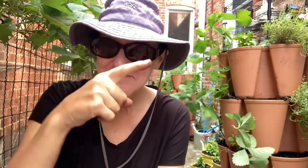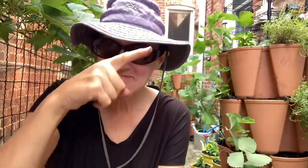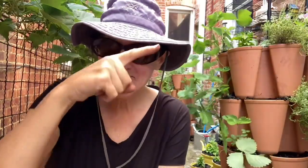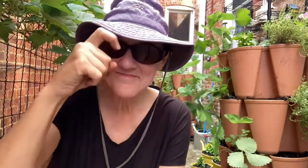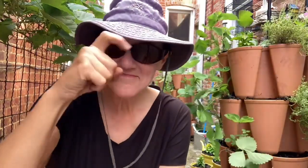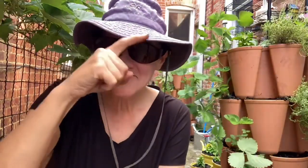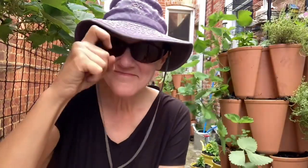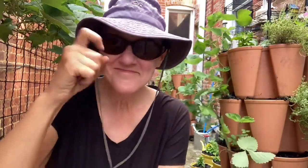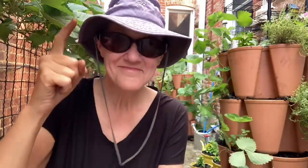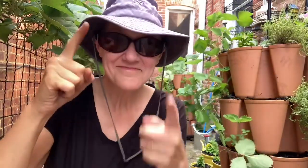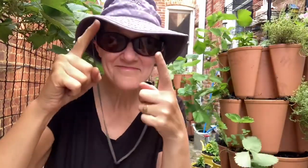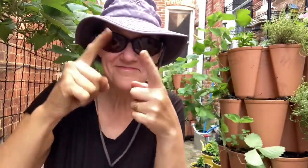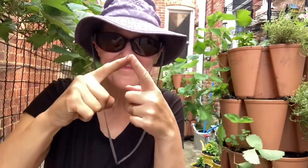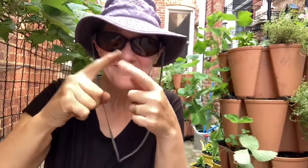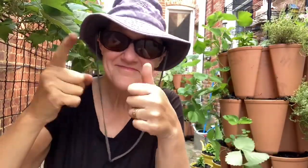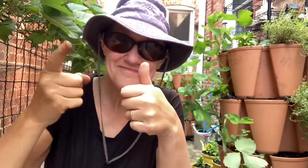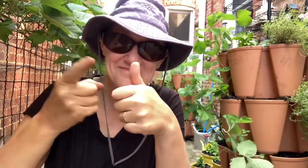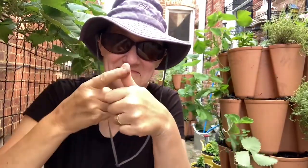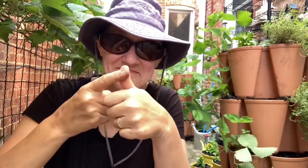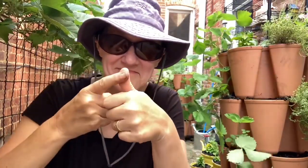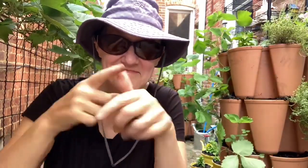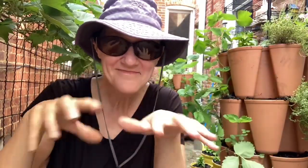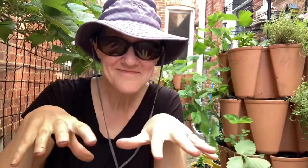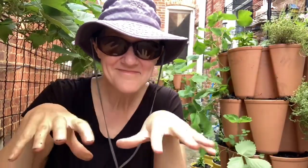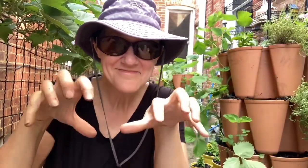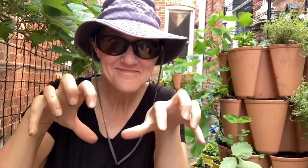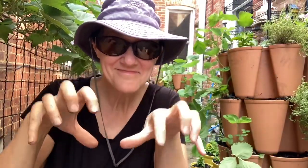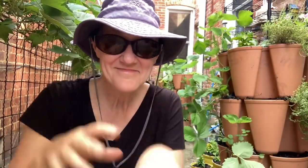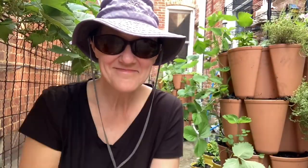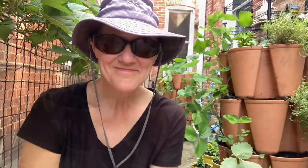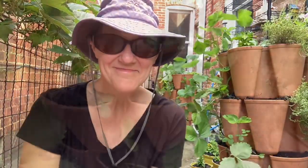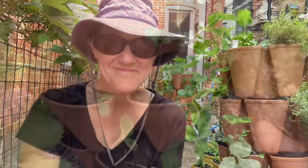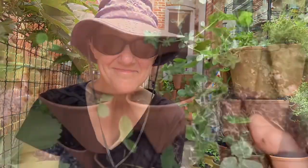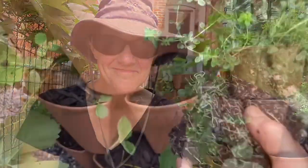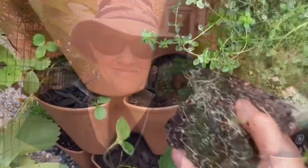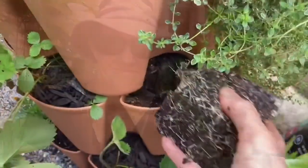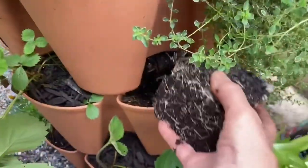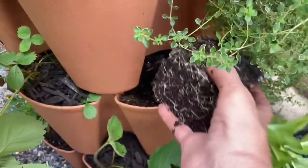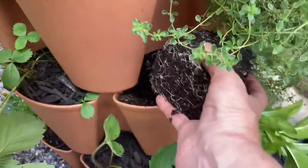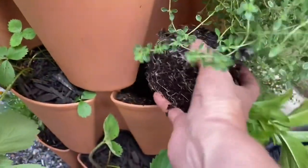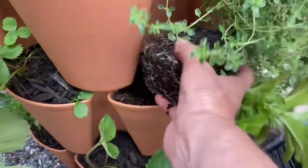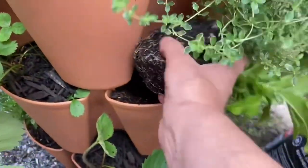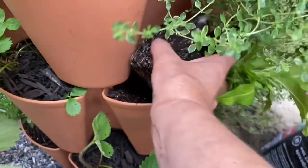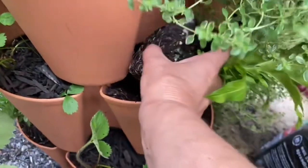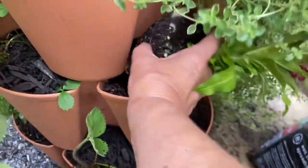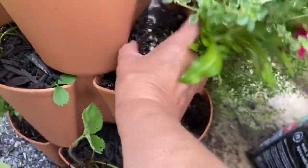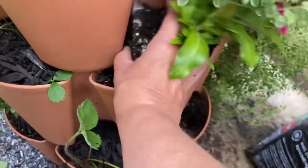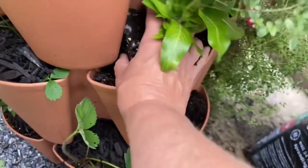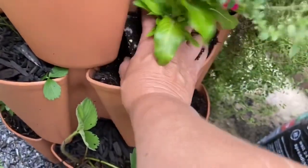They're going to flower all summer until the first frost.